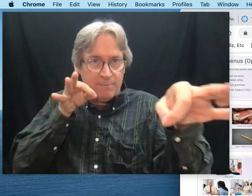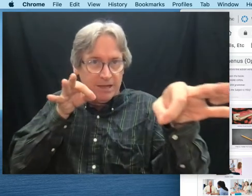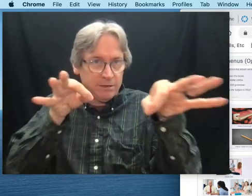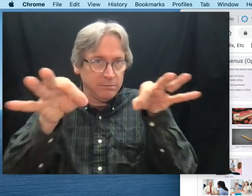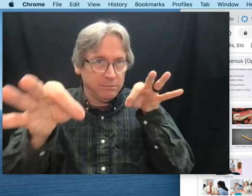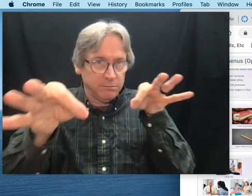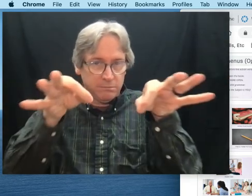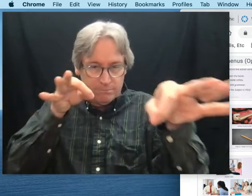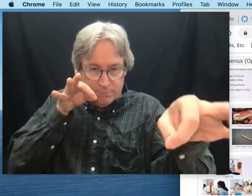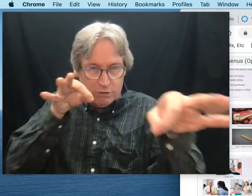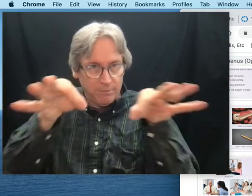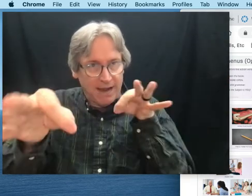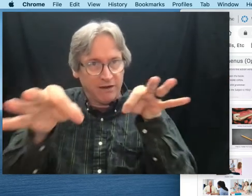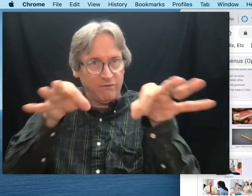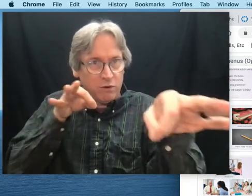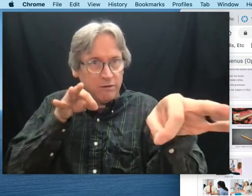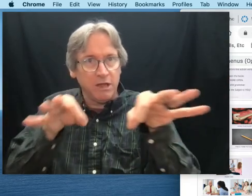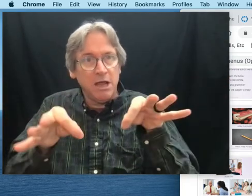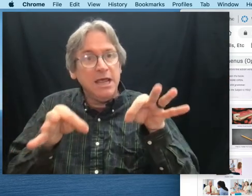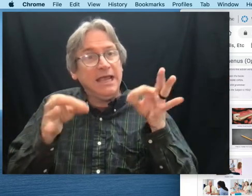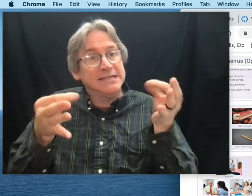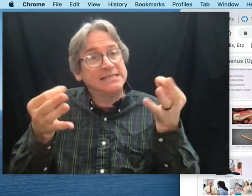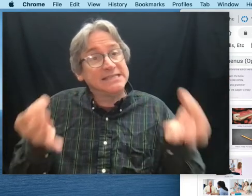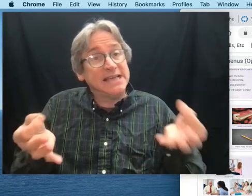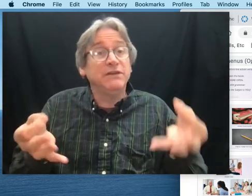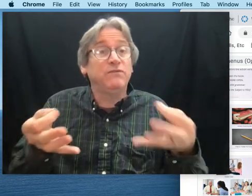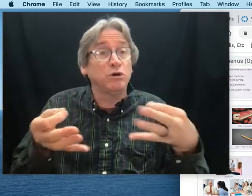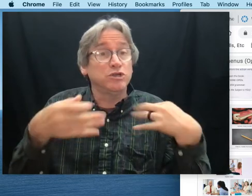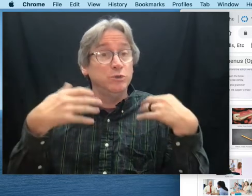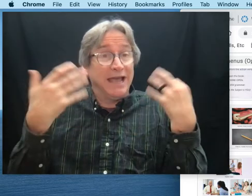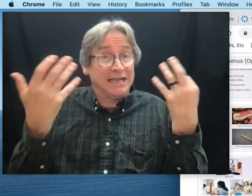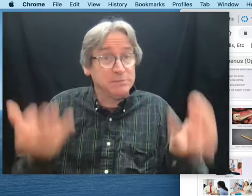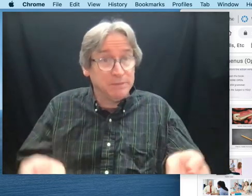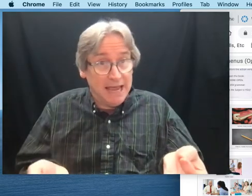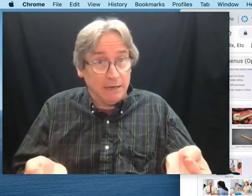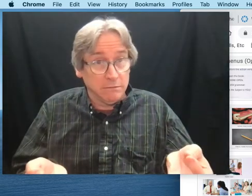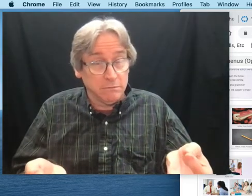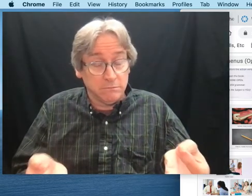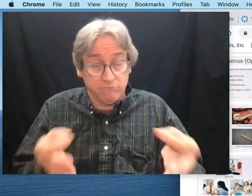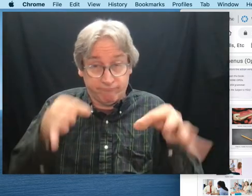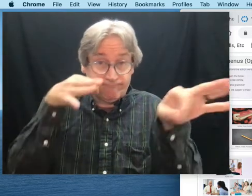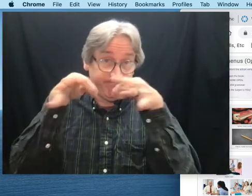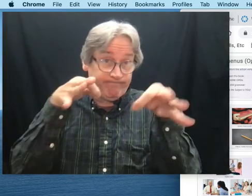I like pull them back and forth. It's the sign for to explain.